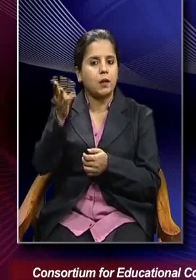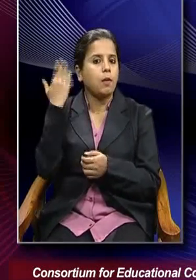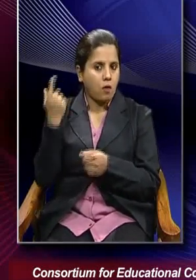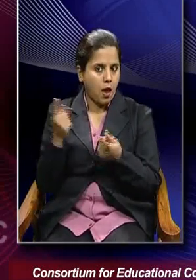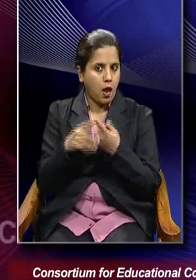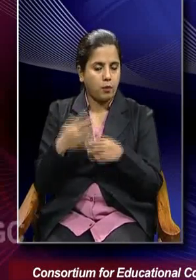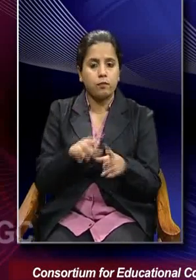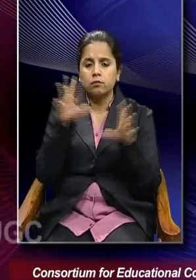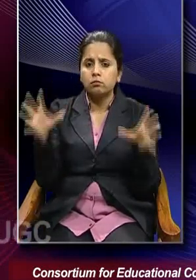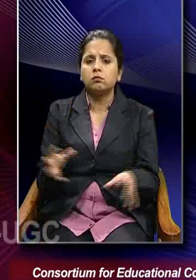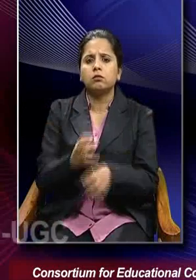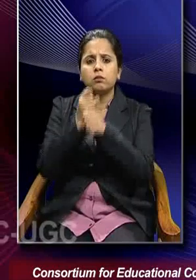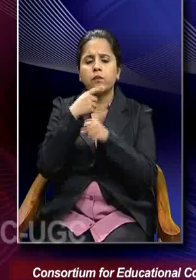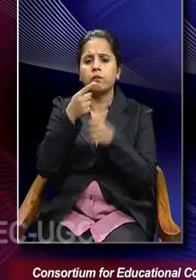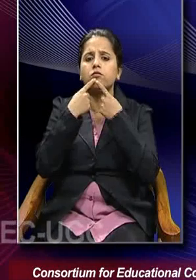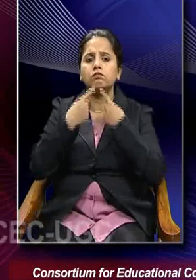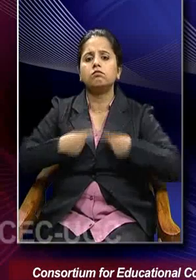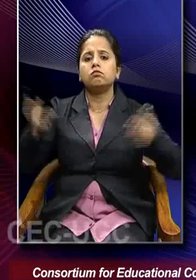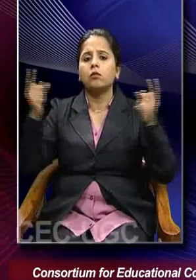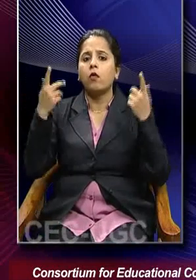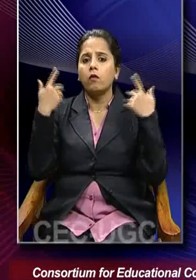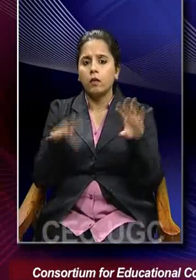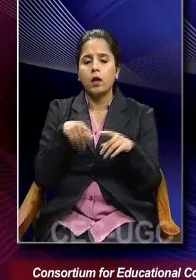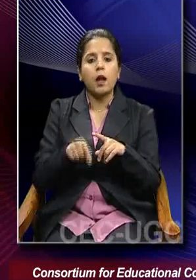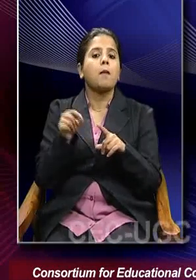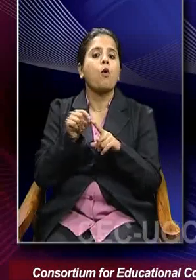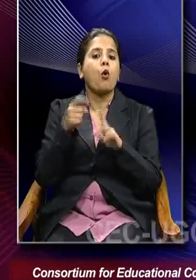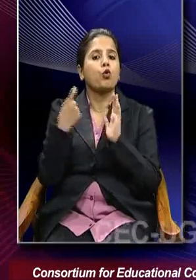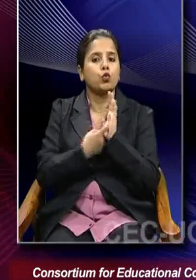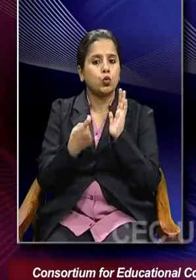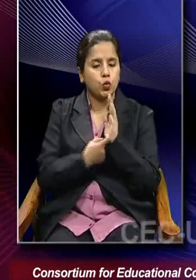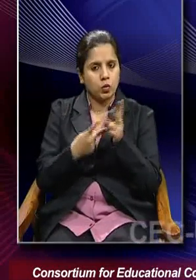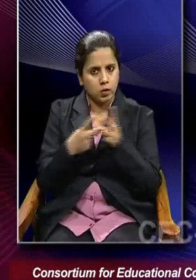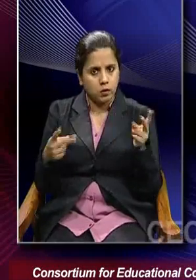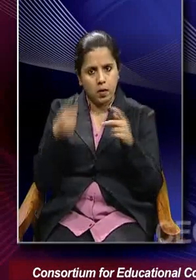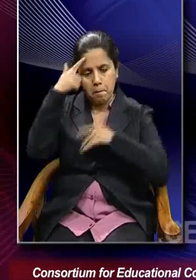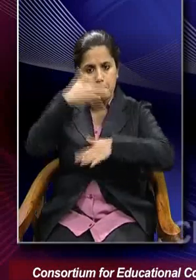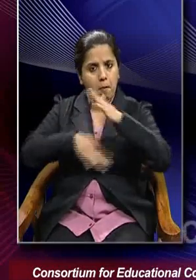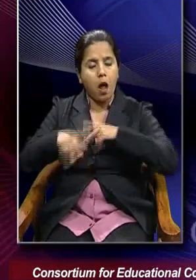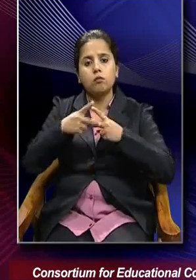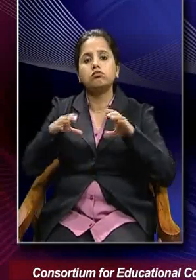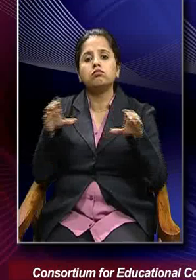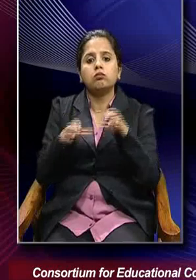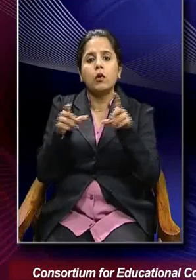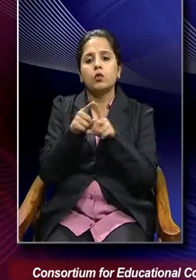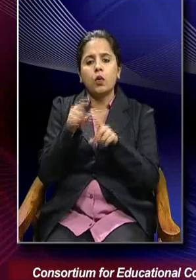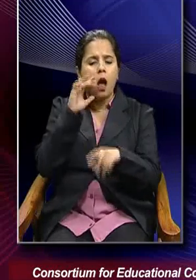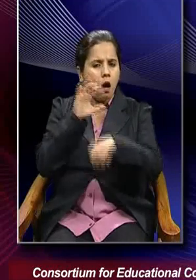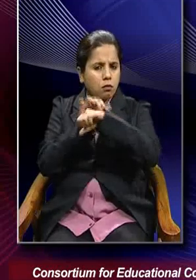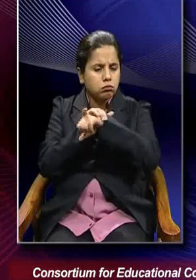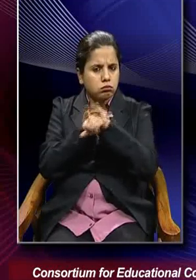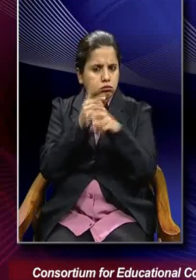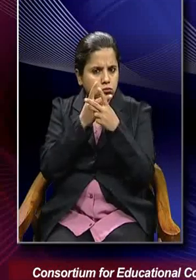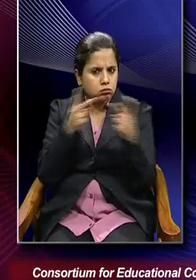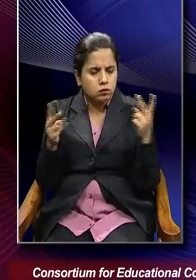and concluded with a declaration of principles and plan of action identifying